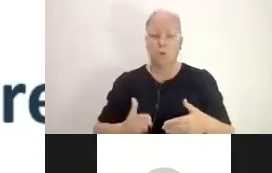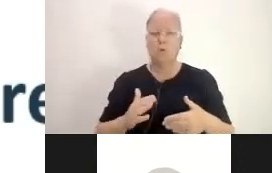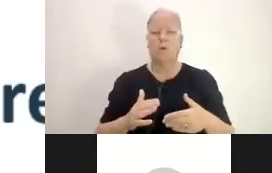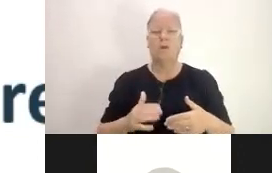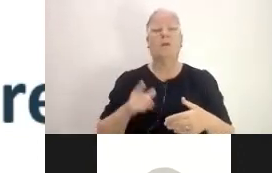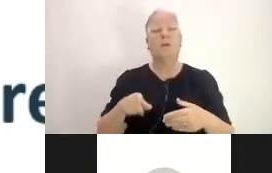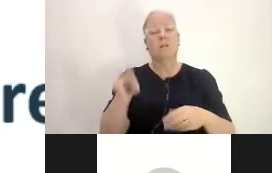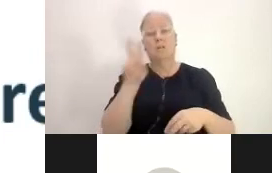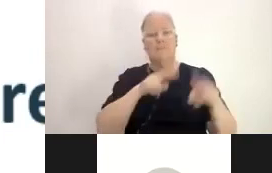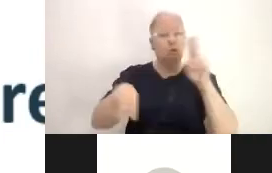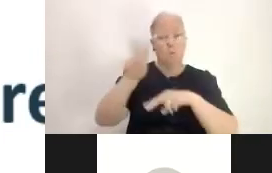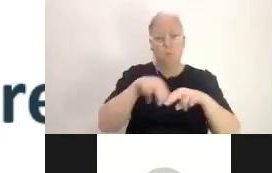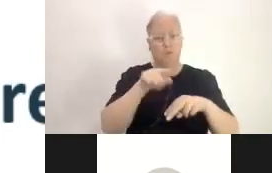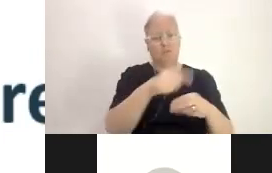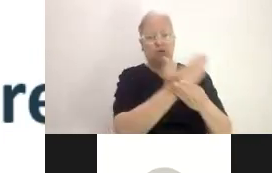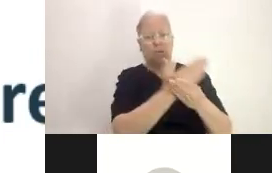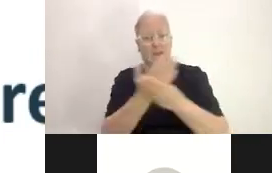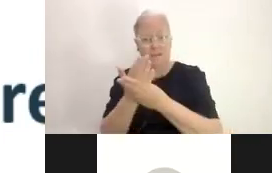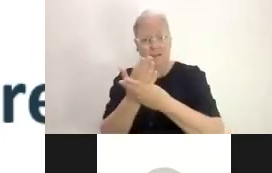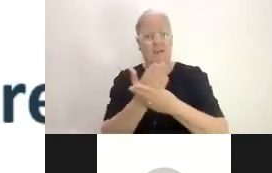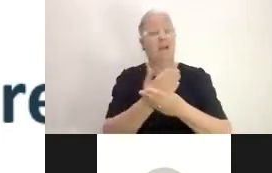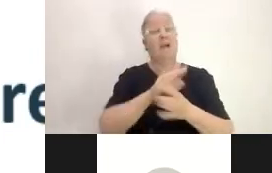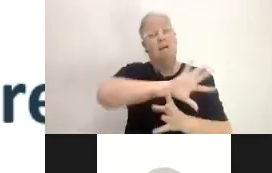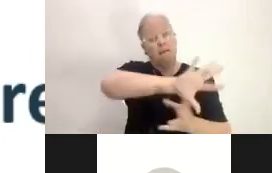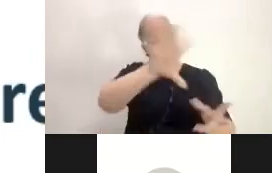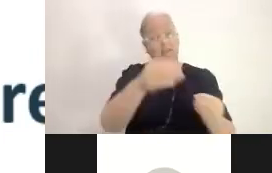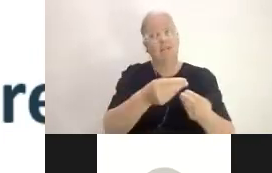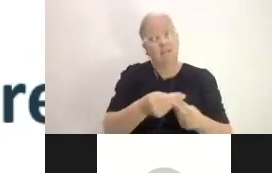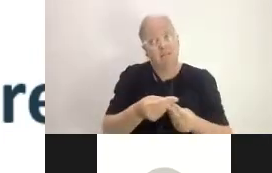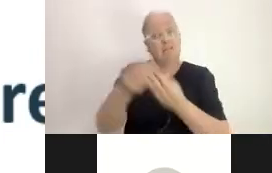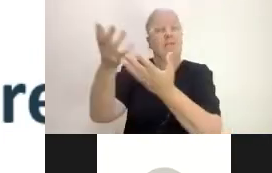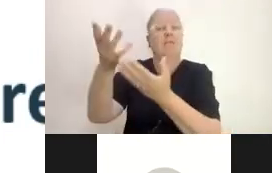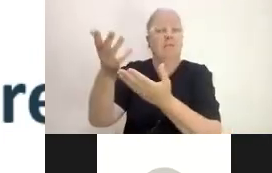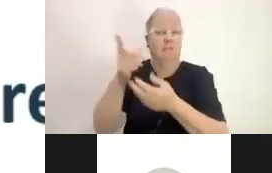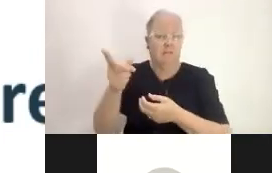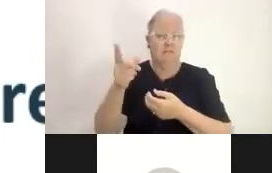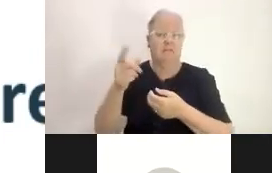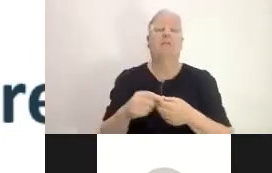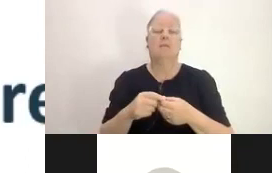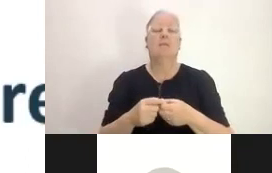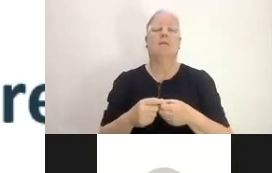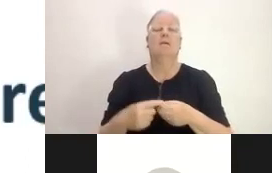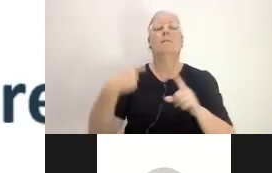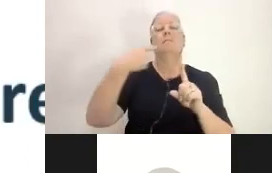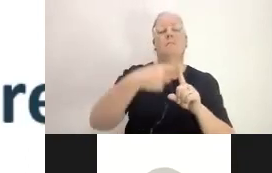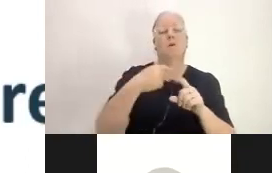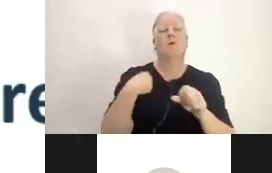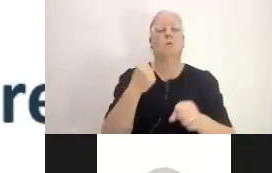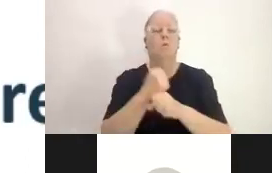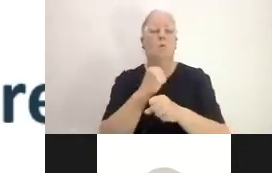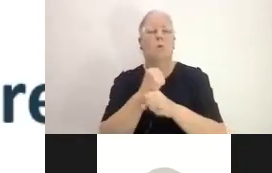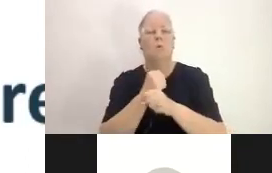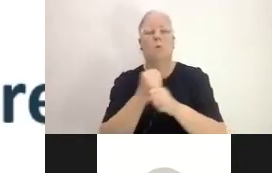be feed into the next political declaration. And of course, we are working with the WHO and the